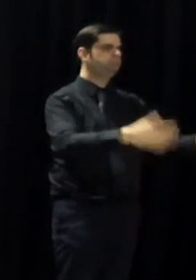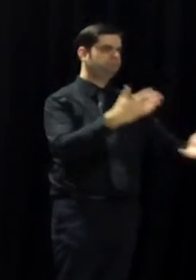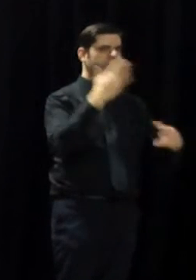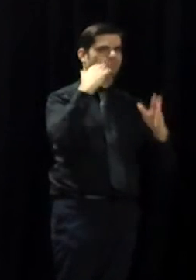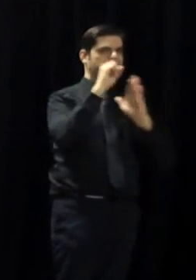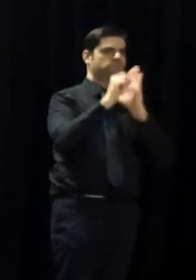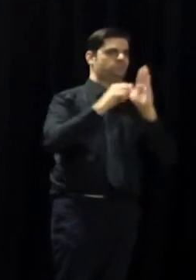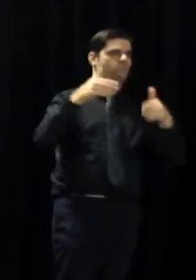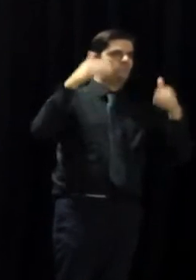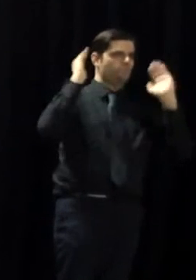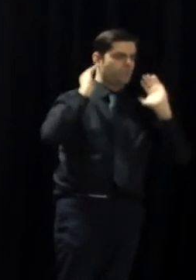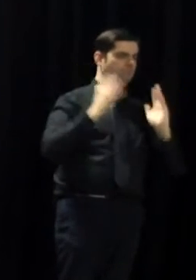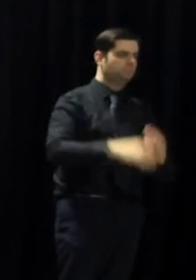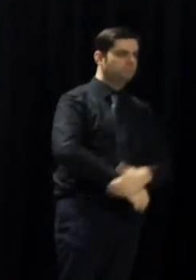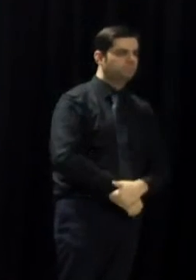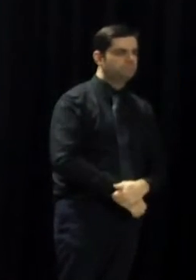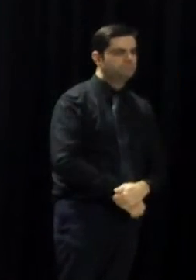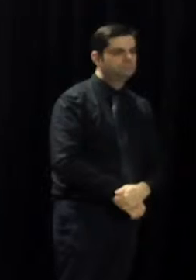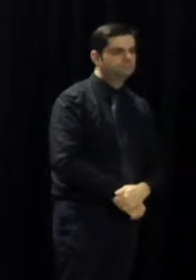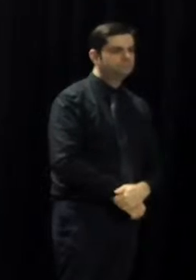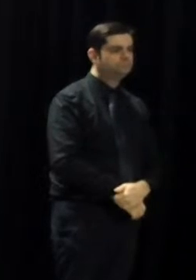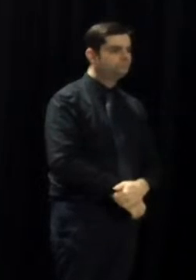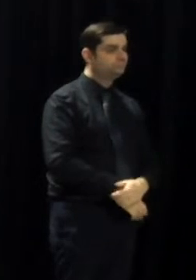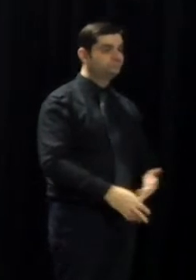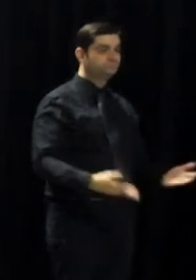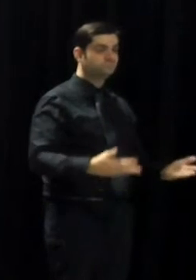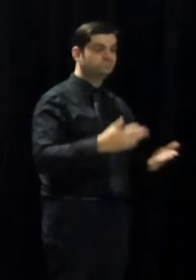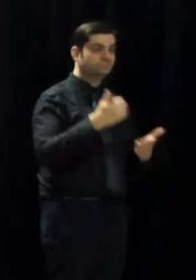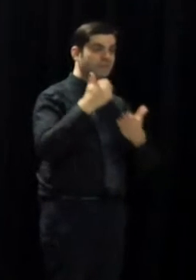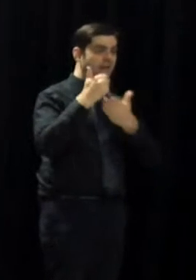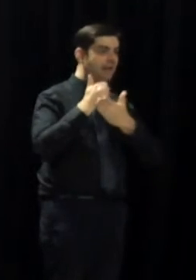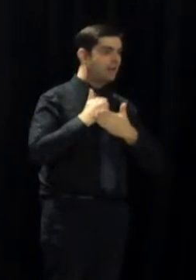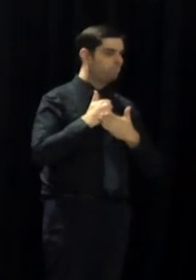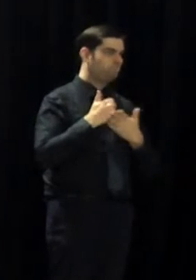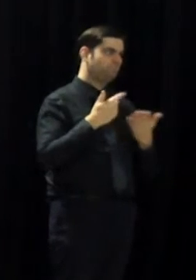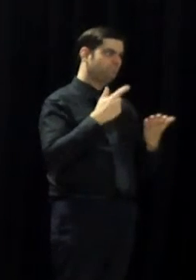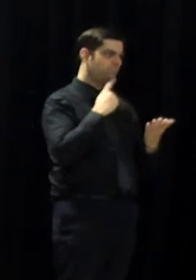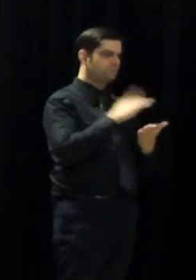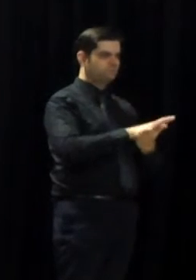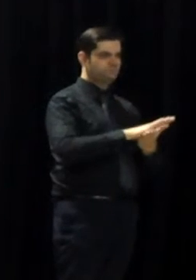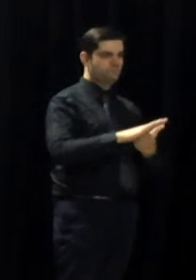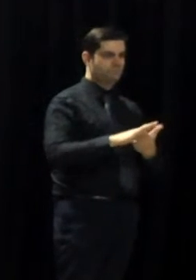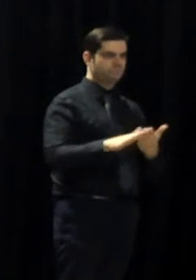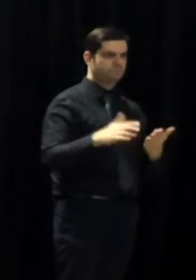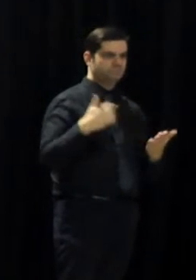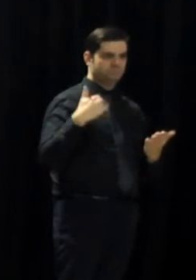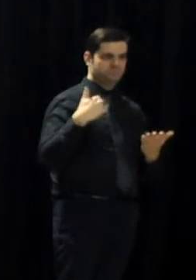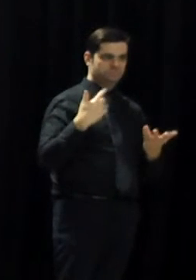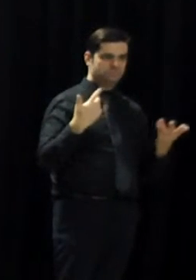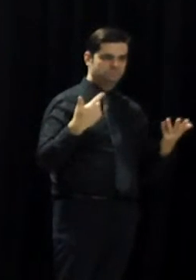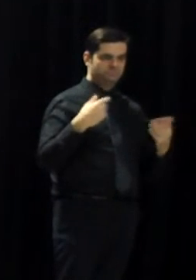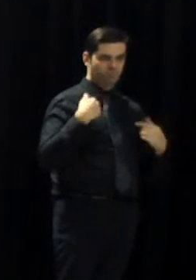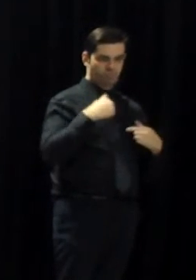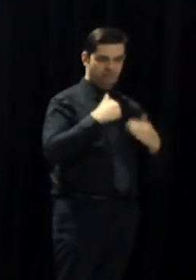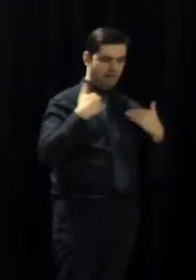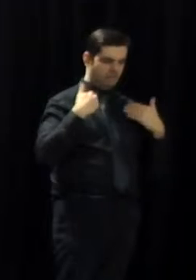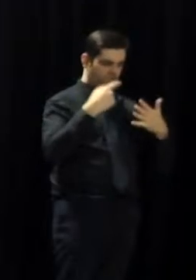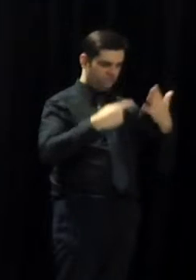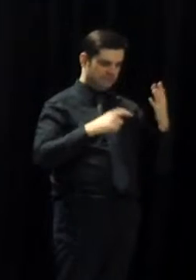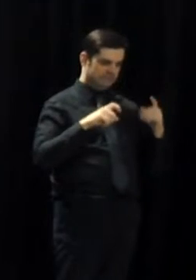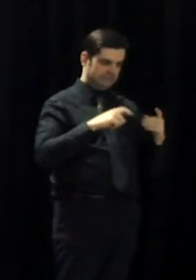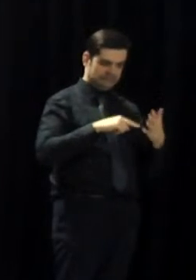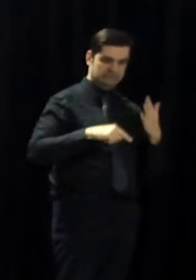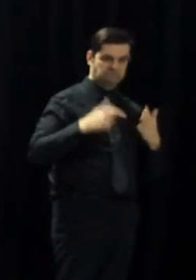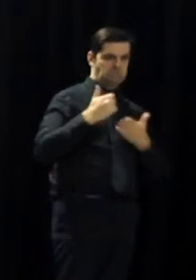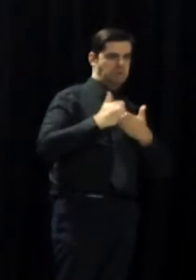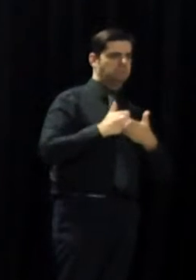make light work, and allows us to really narrow in on different things that we're seeing. What's the status of your effort to